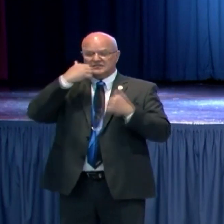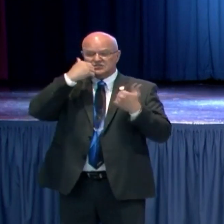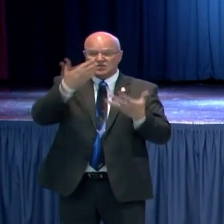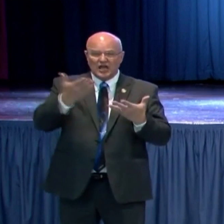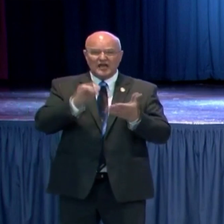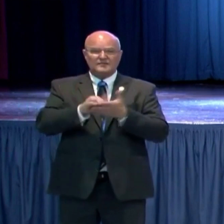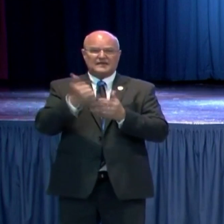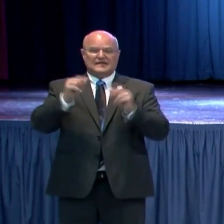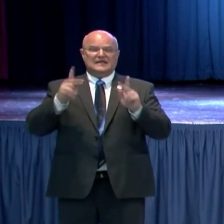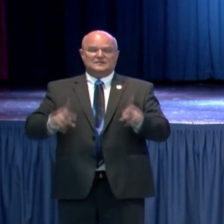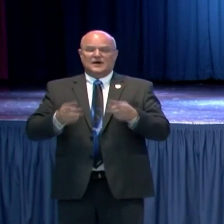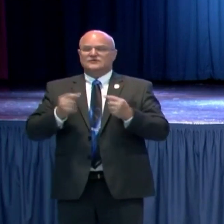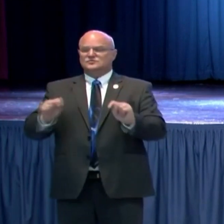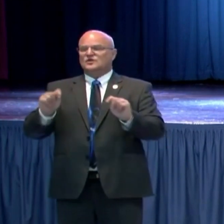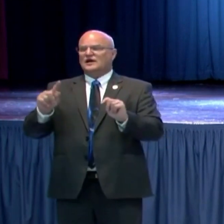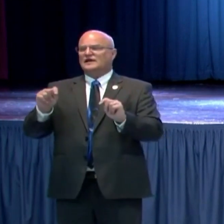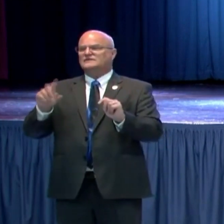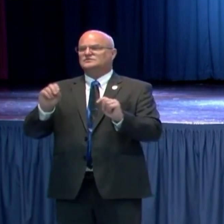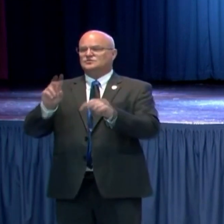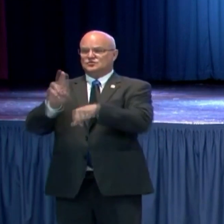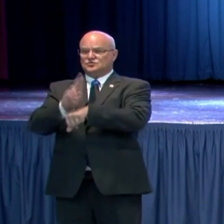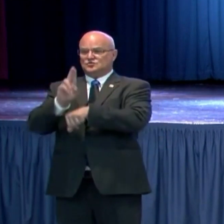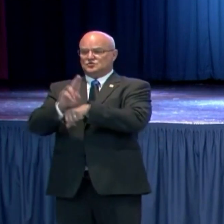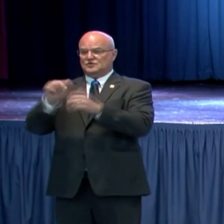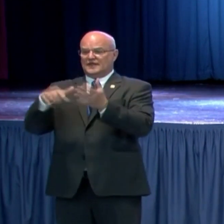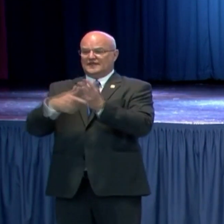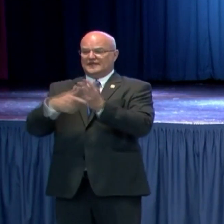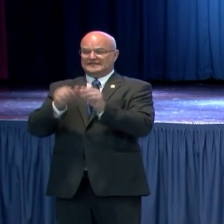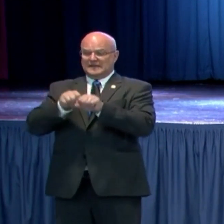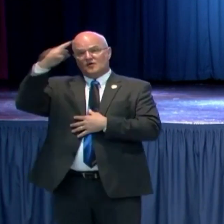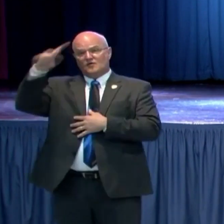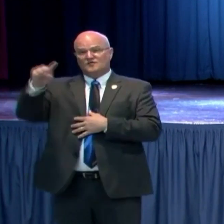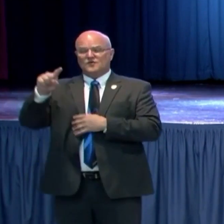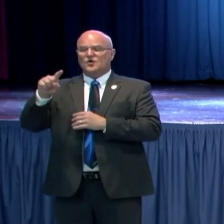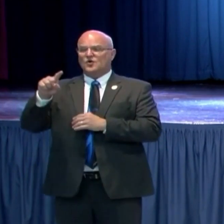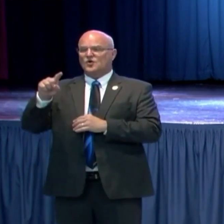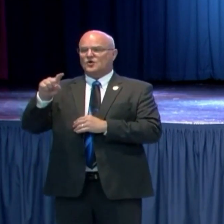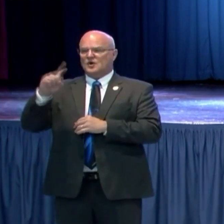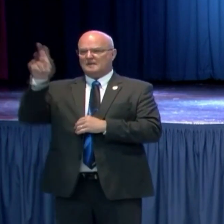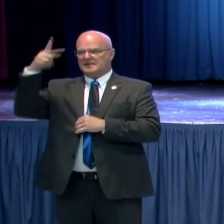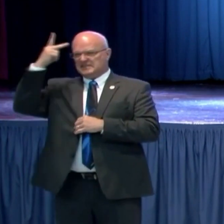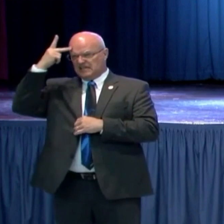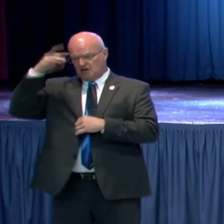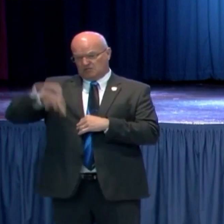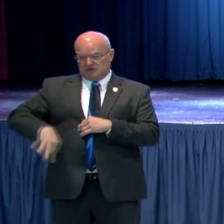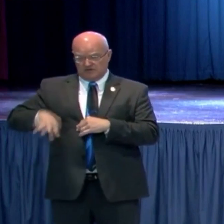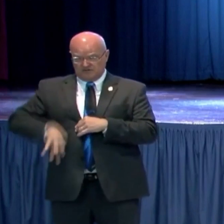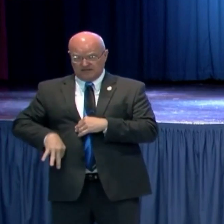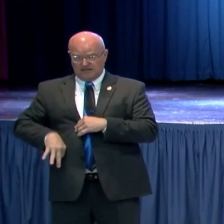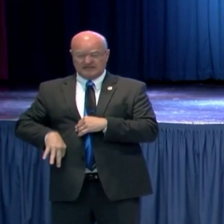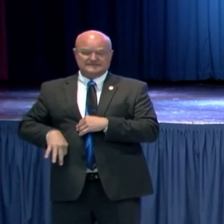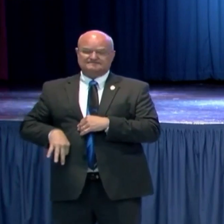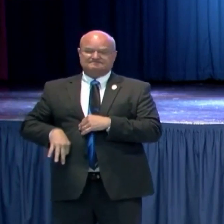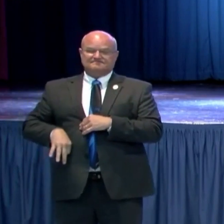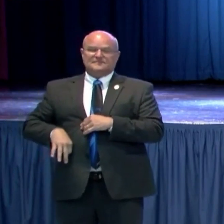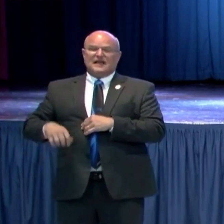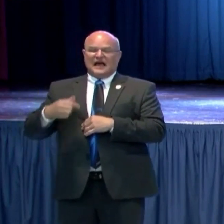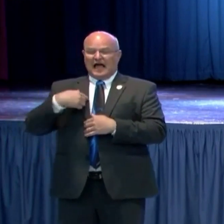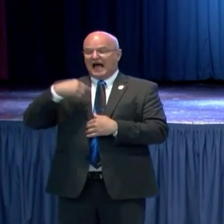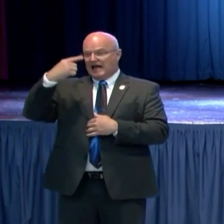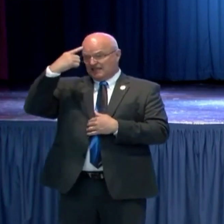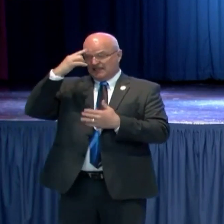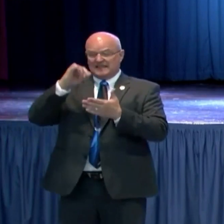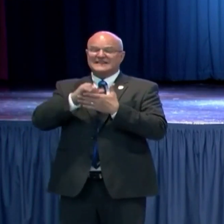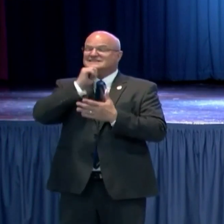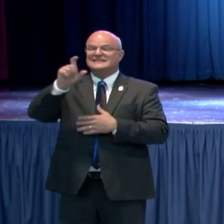shame that anybody would try to use the pandemic for benefit and partisan attacks. I just think